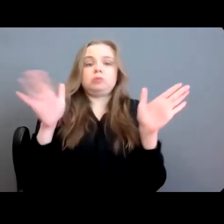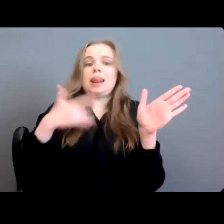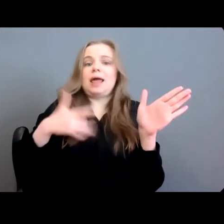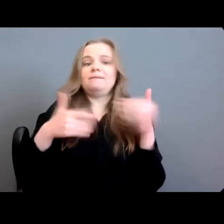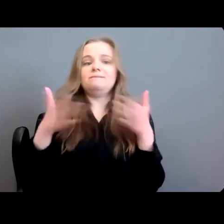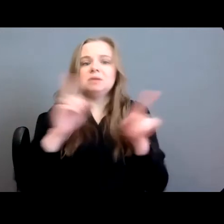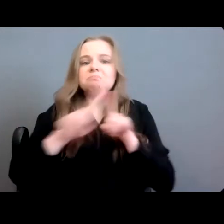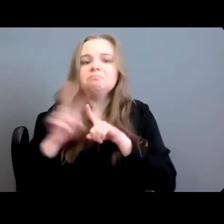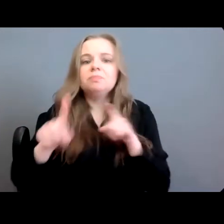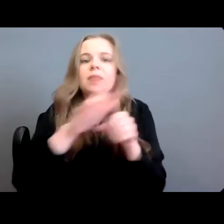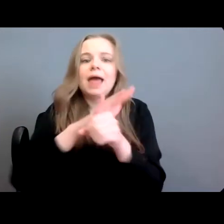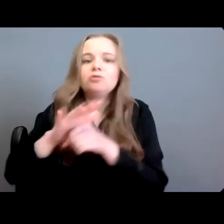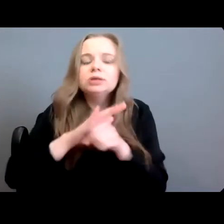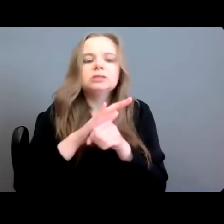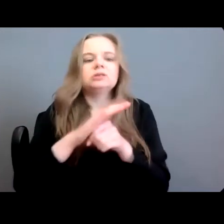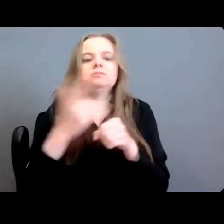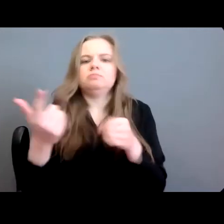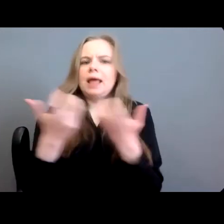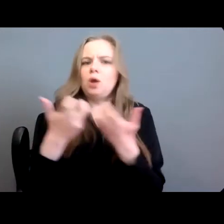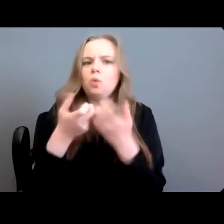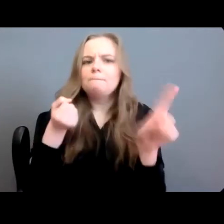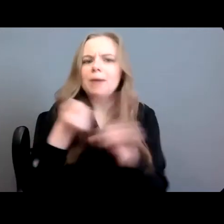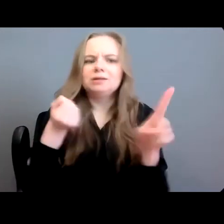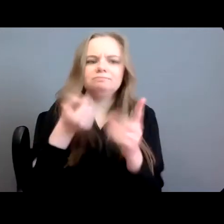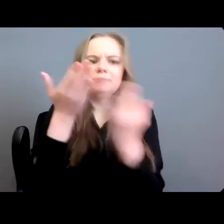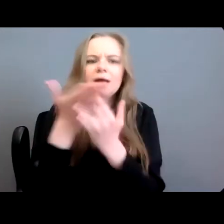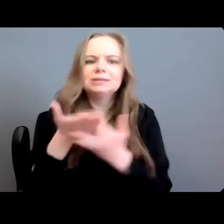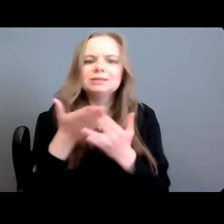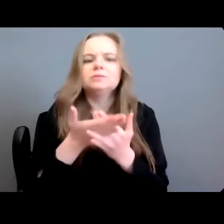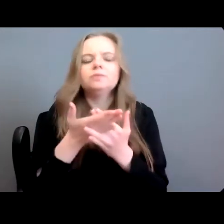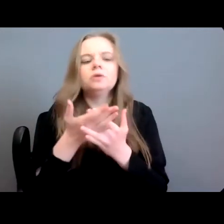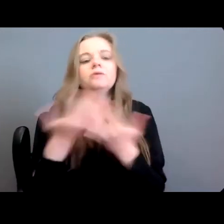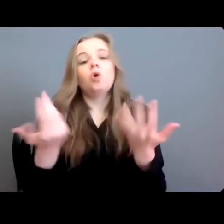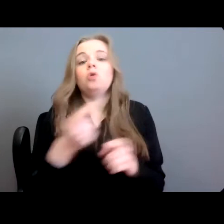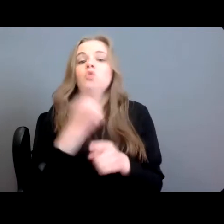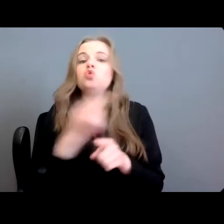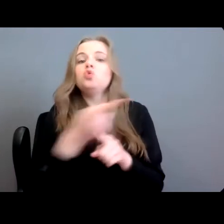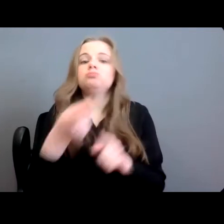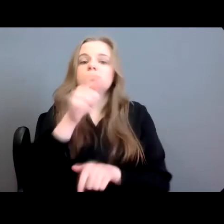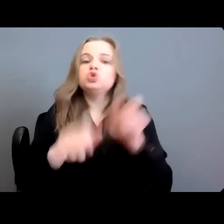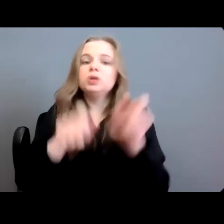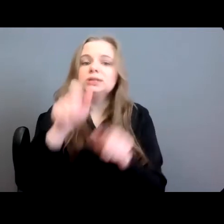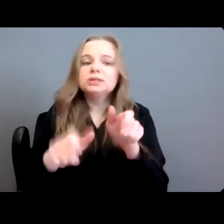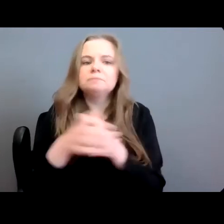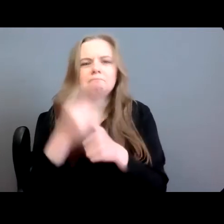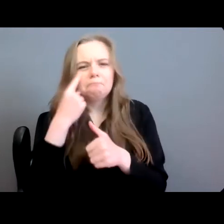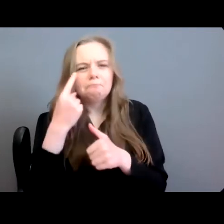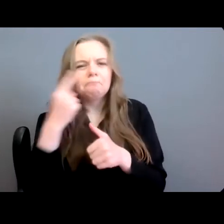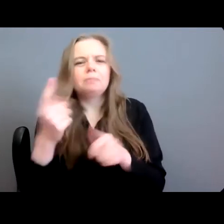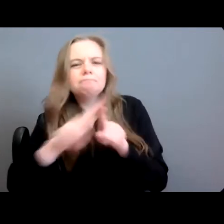of different areas of impact of access for students, and looking into things such as finance as